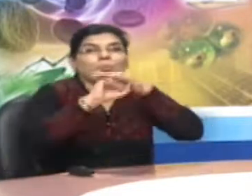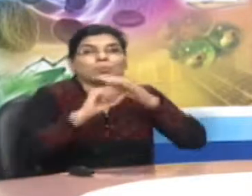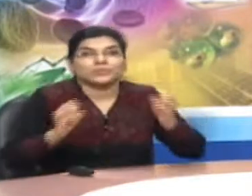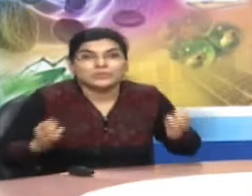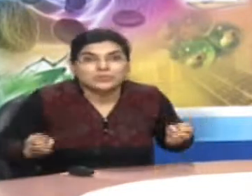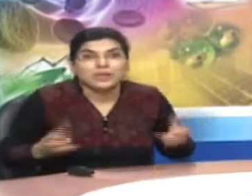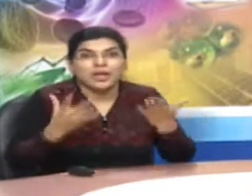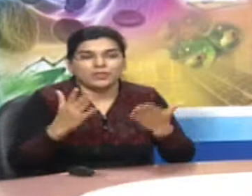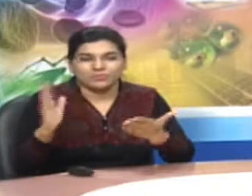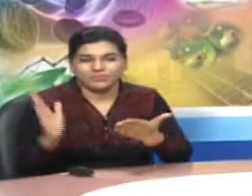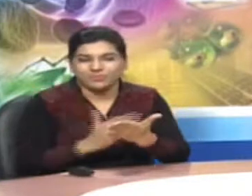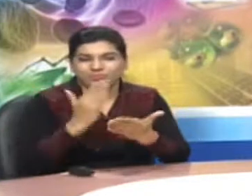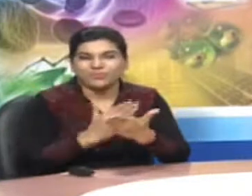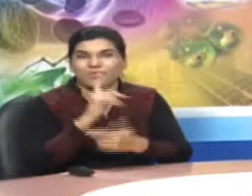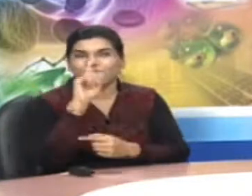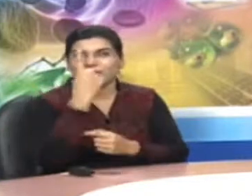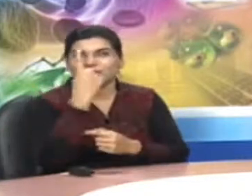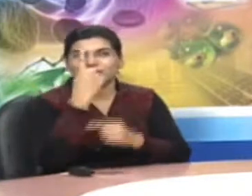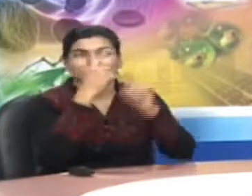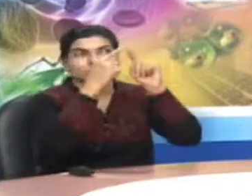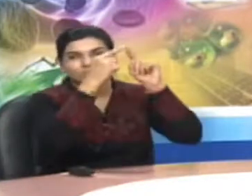current slide. F5 is from the start,